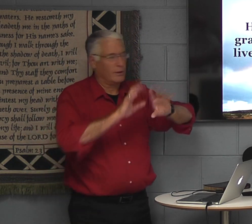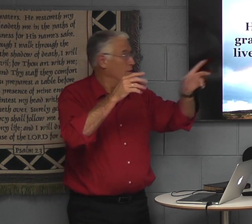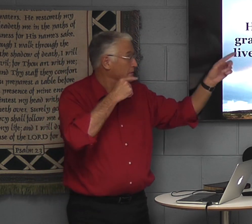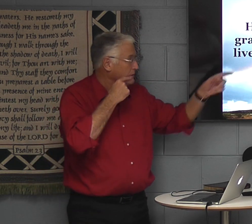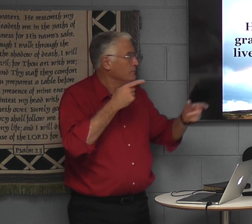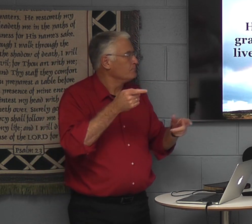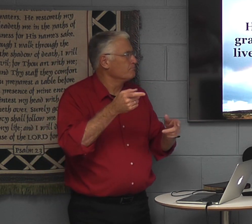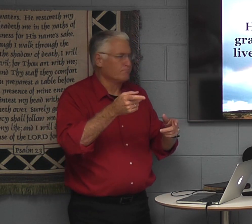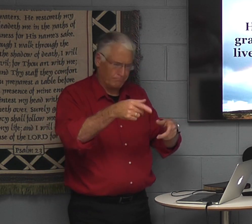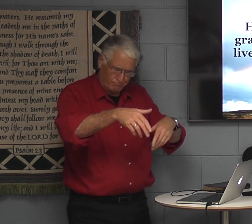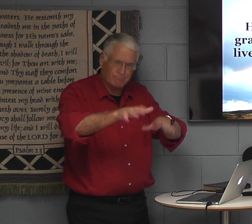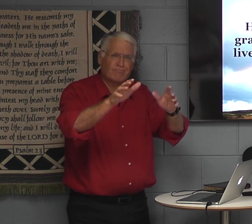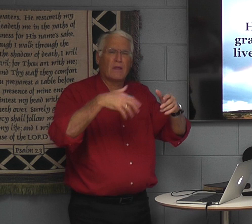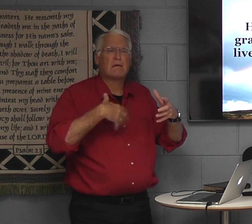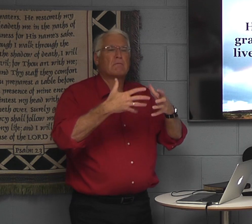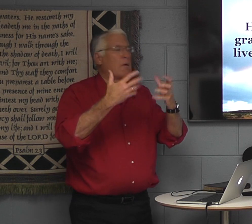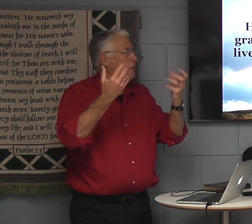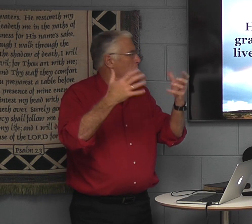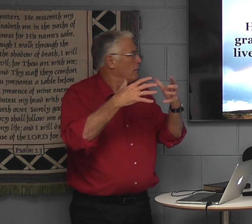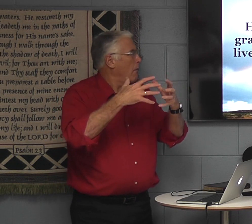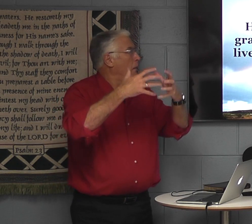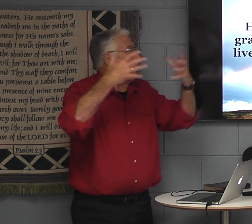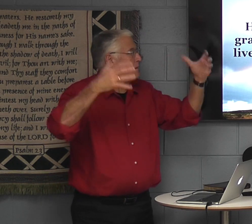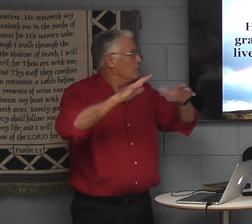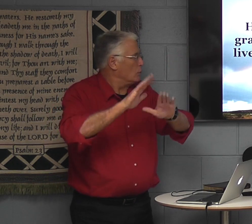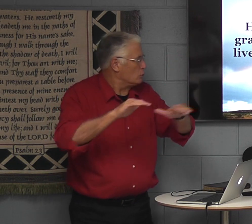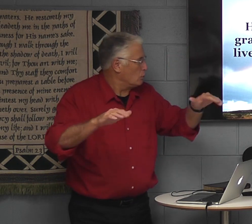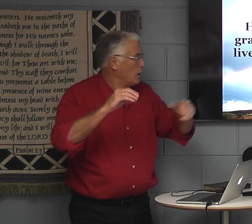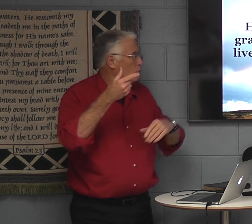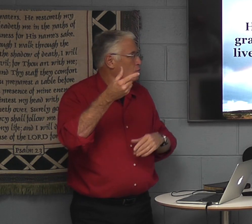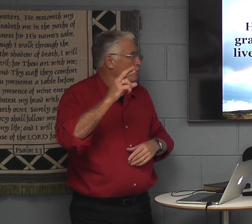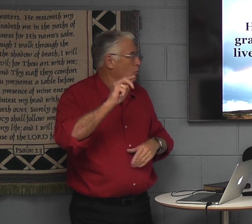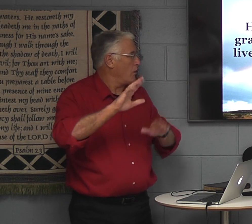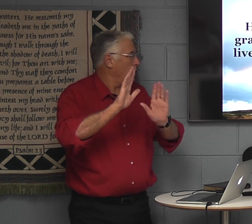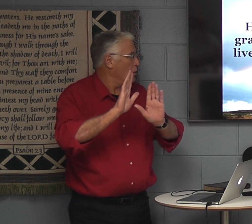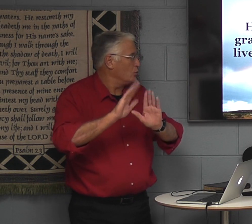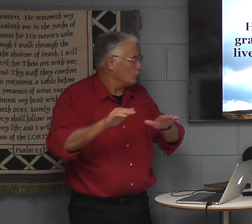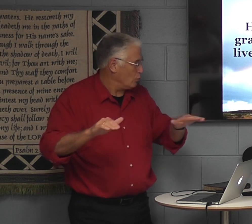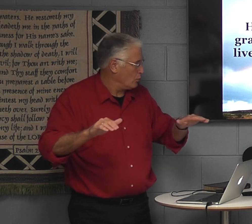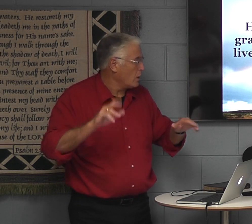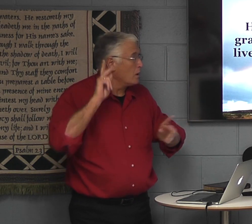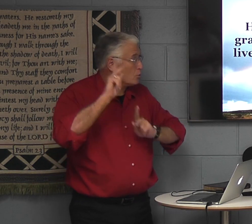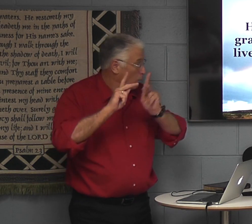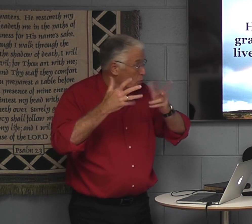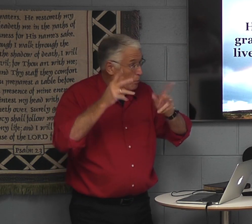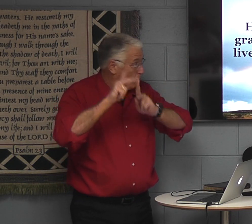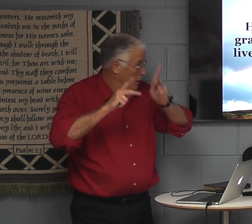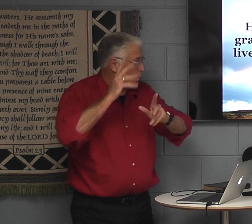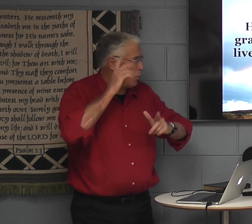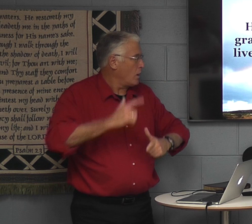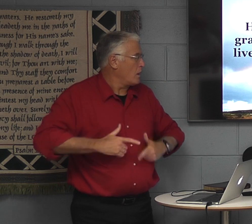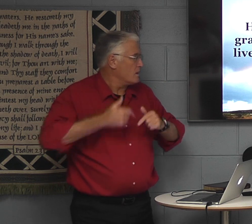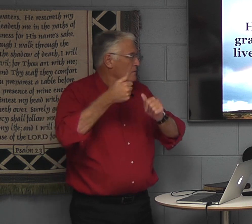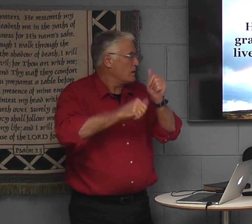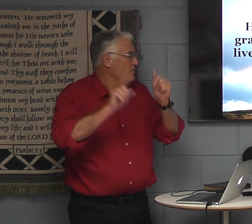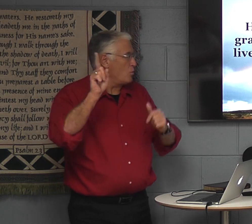English version says, have a lot of children and grandchildren, so that people will live